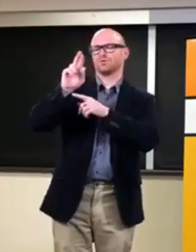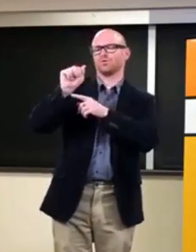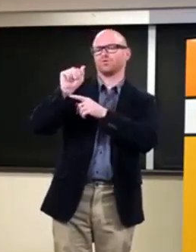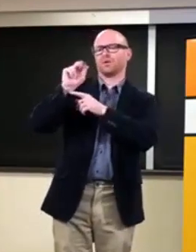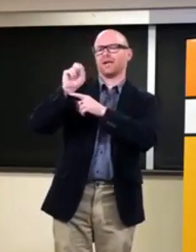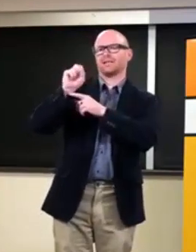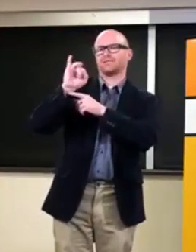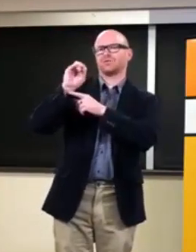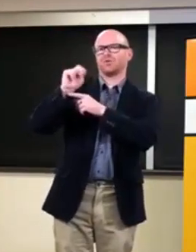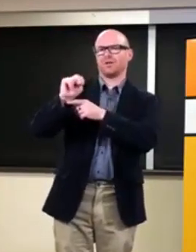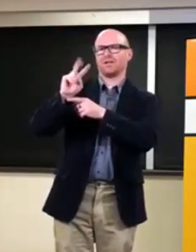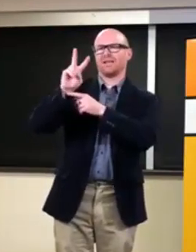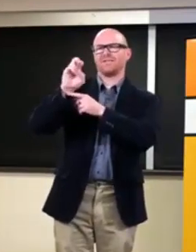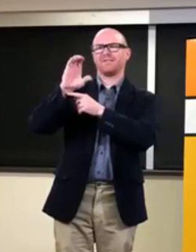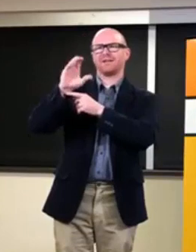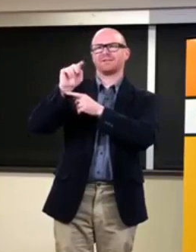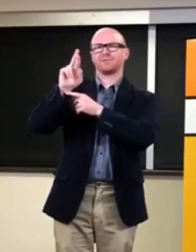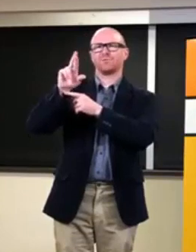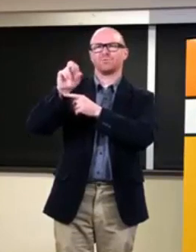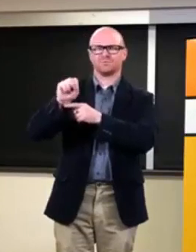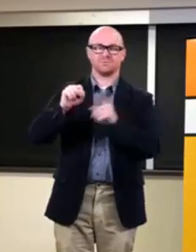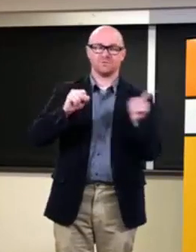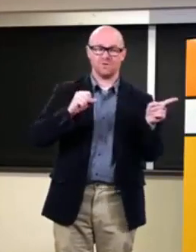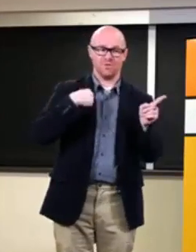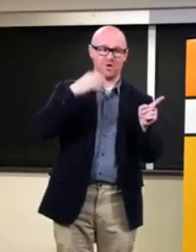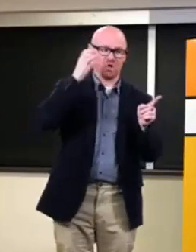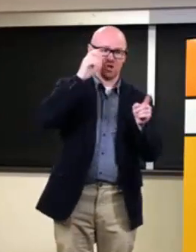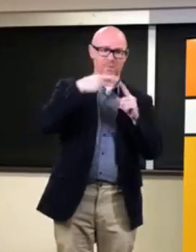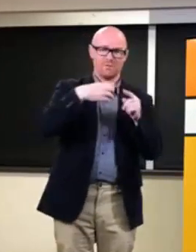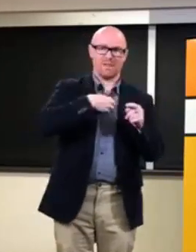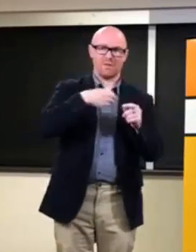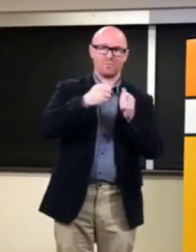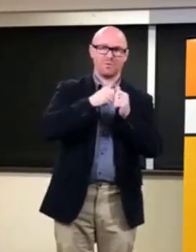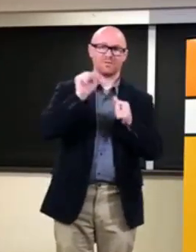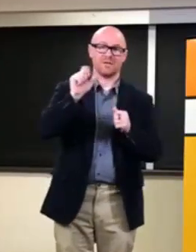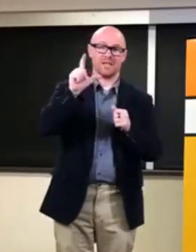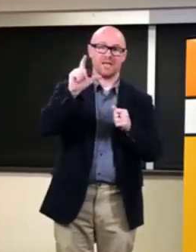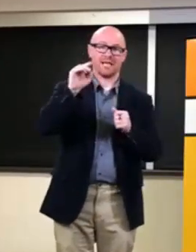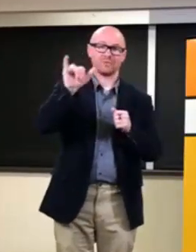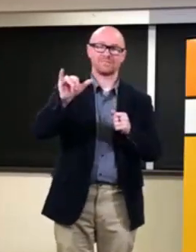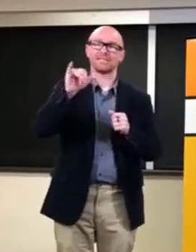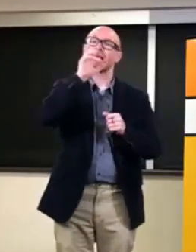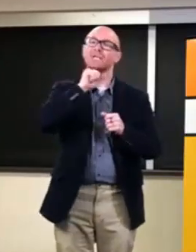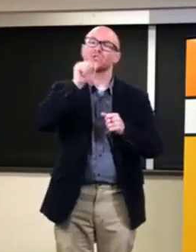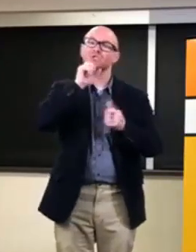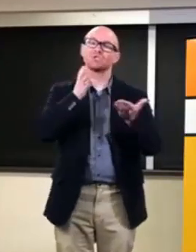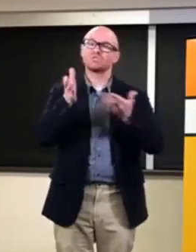question is, have we heard about a complaint with Salt Lake Aging Services? And I'm not aware of that, no.